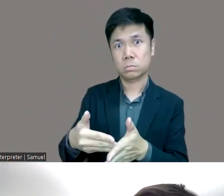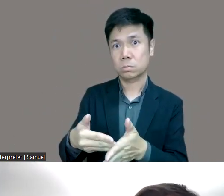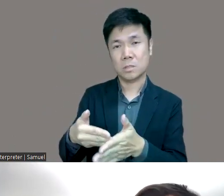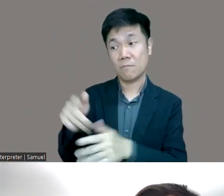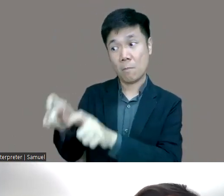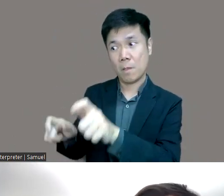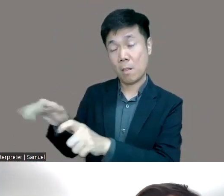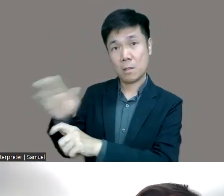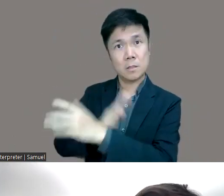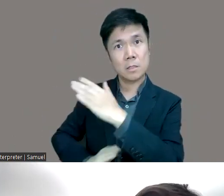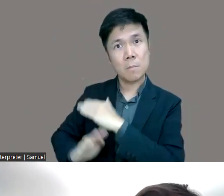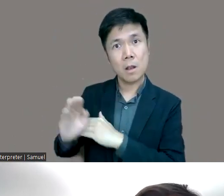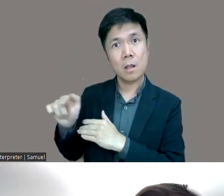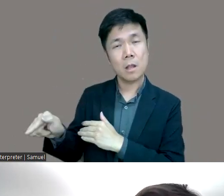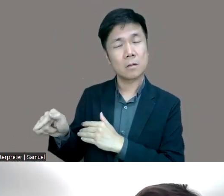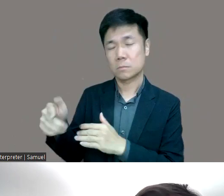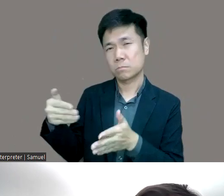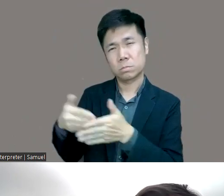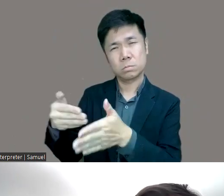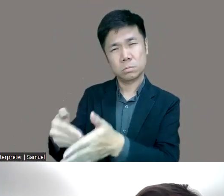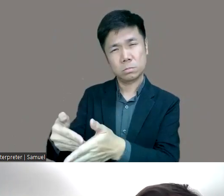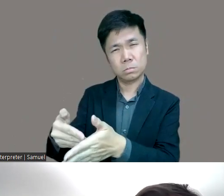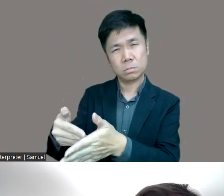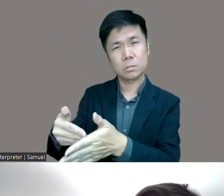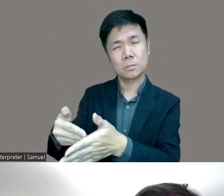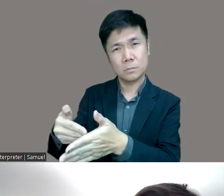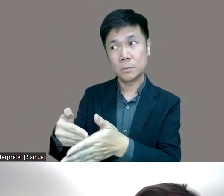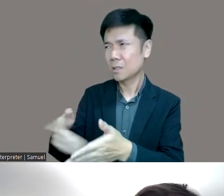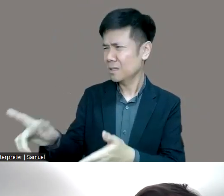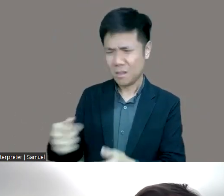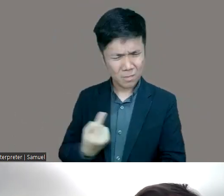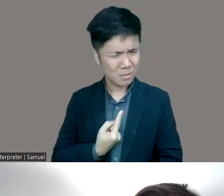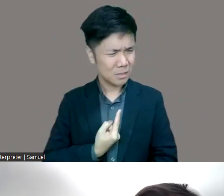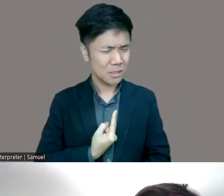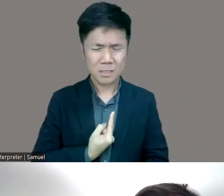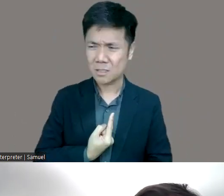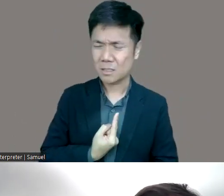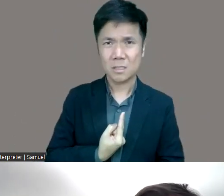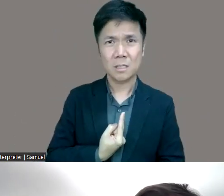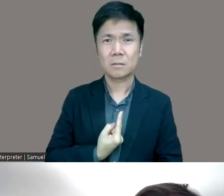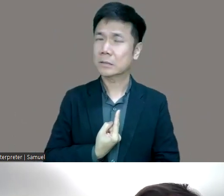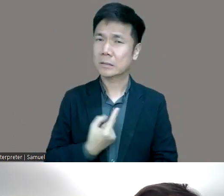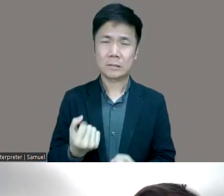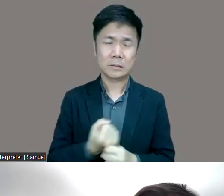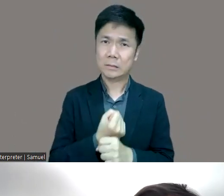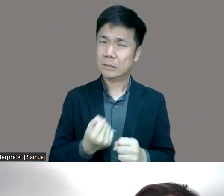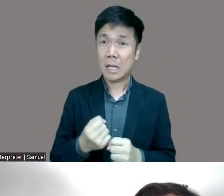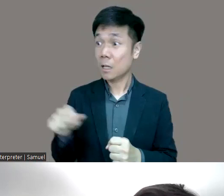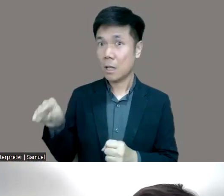Their lives are really challenging. They just live in dependence, and that is what makes some of them become